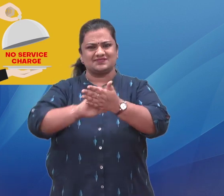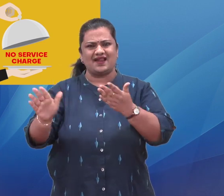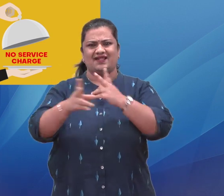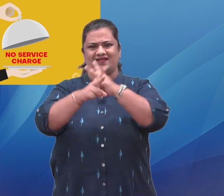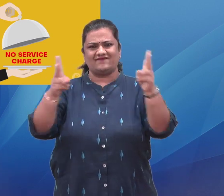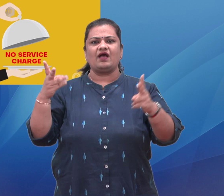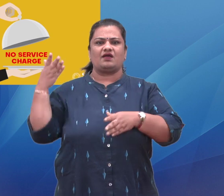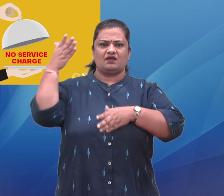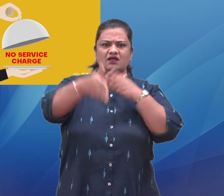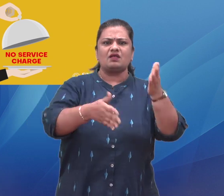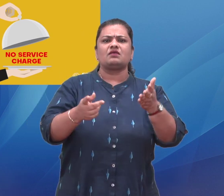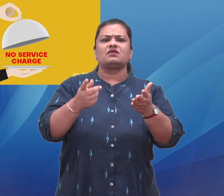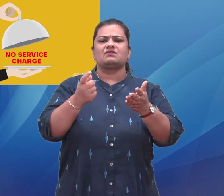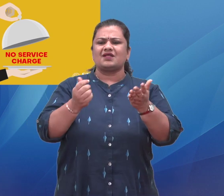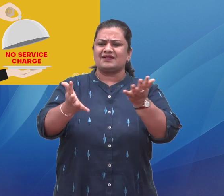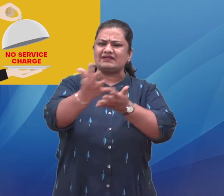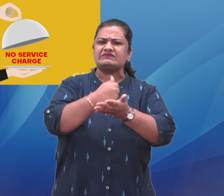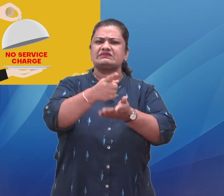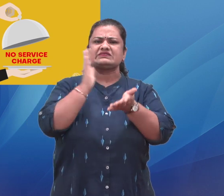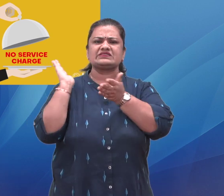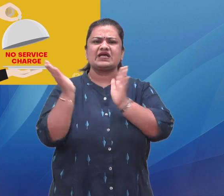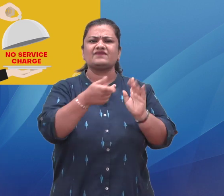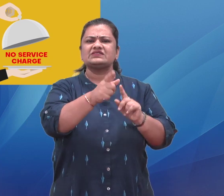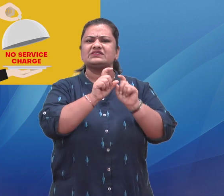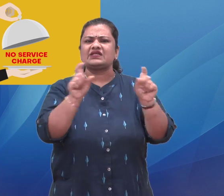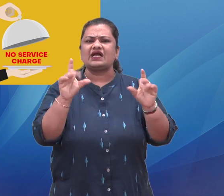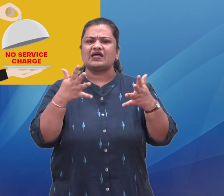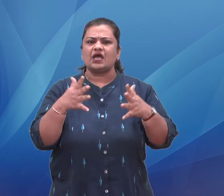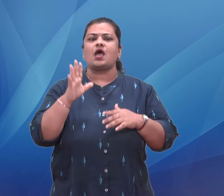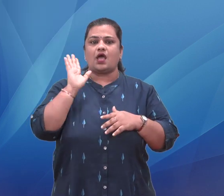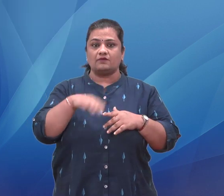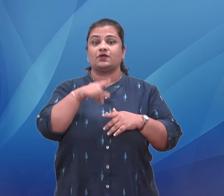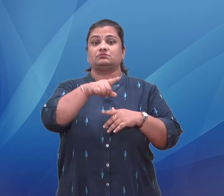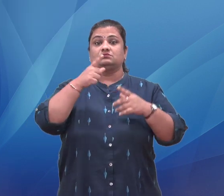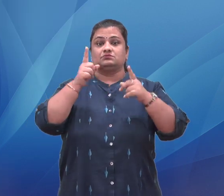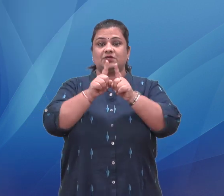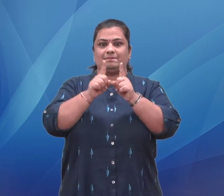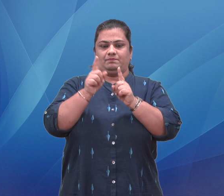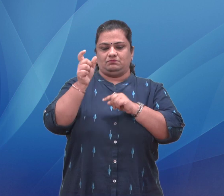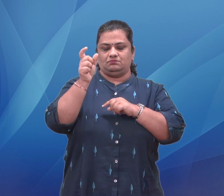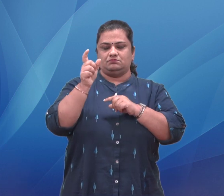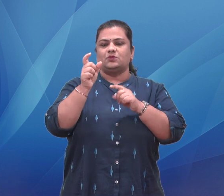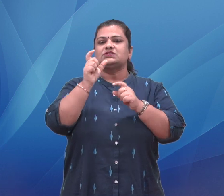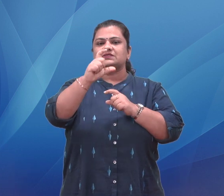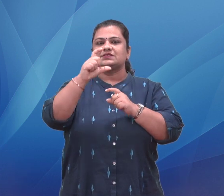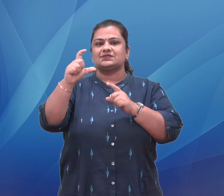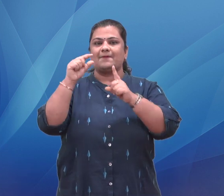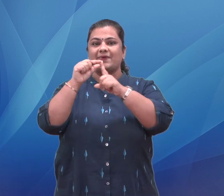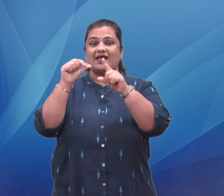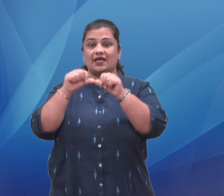request to remove the service charge from the bill amount or lodge a complaint with the National Consumer Helpline. Complaints can